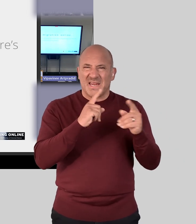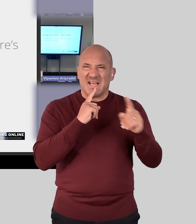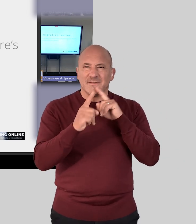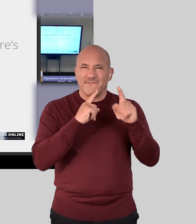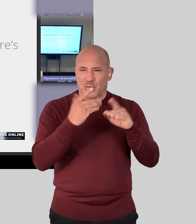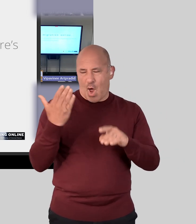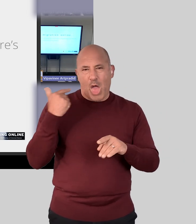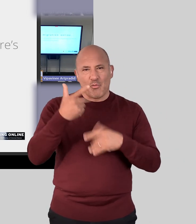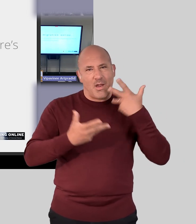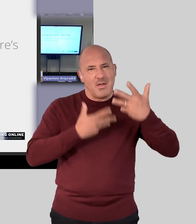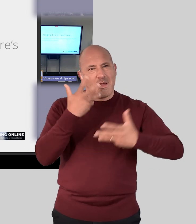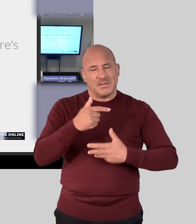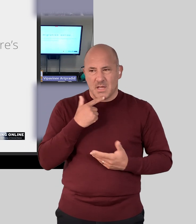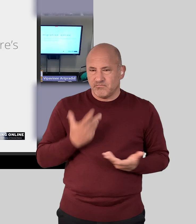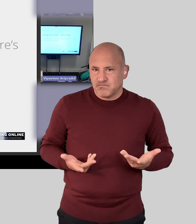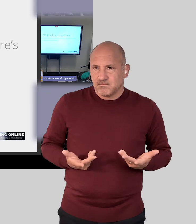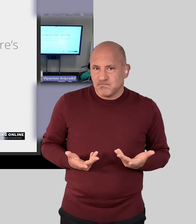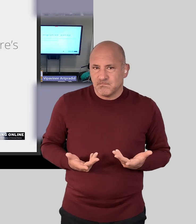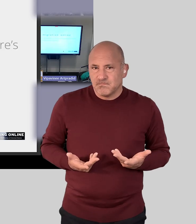echoes Brother Stretcher's